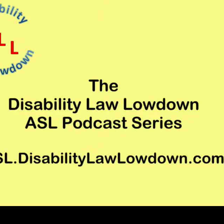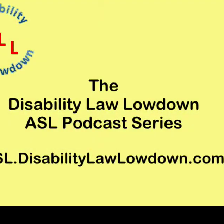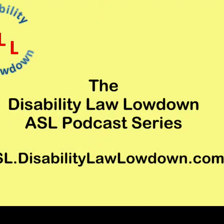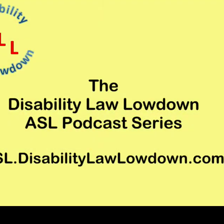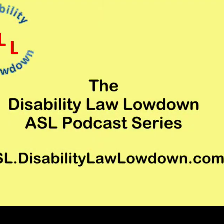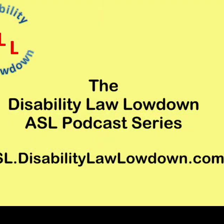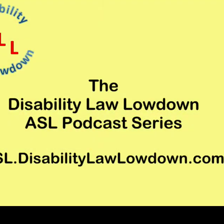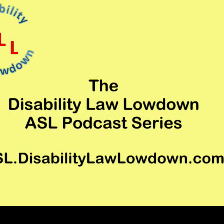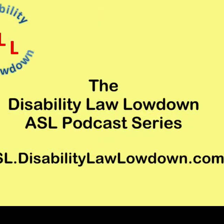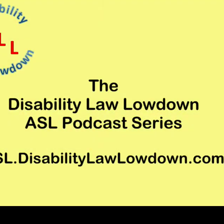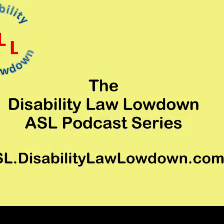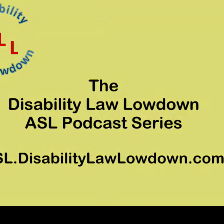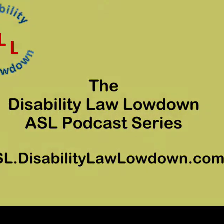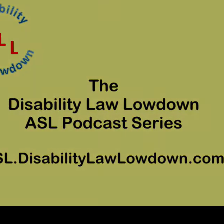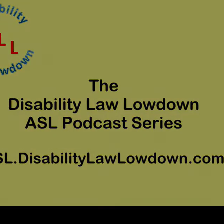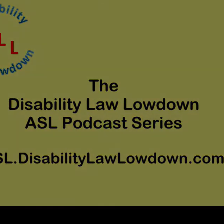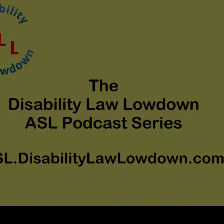Lowdown ASL podcast series.